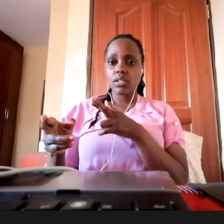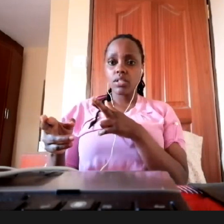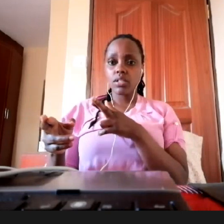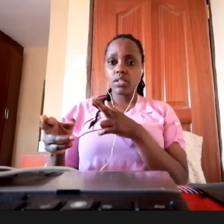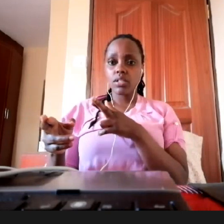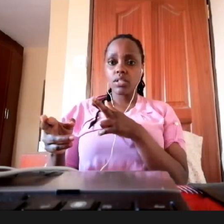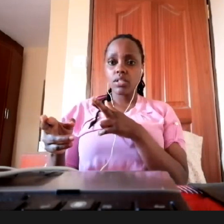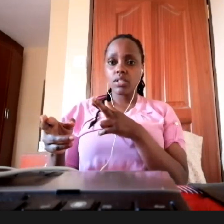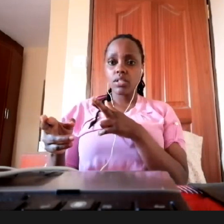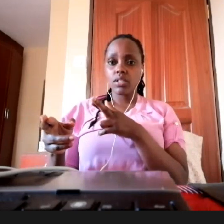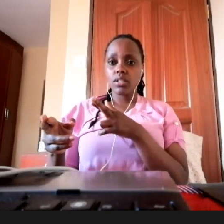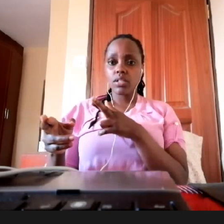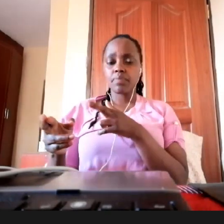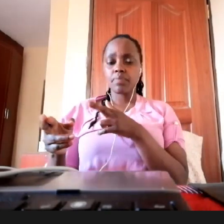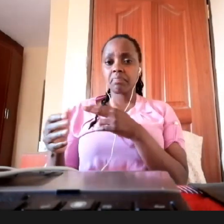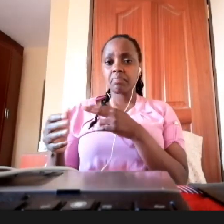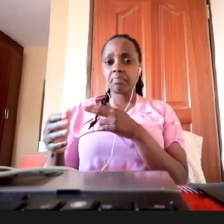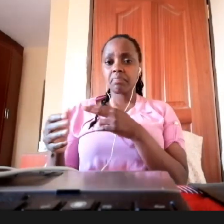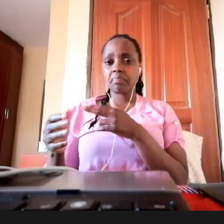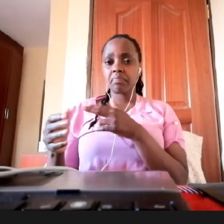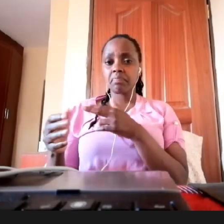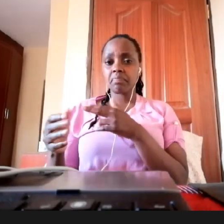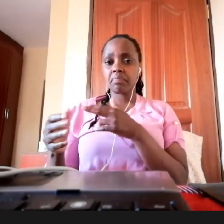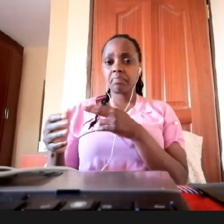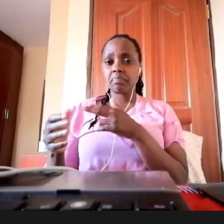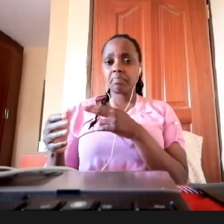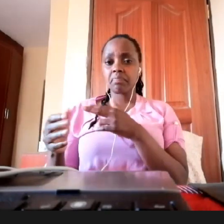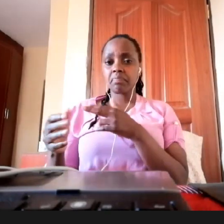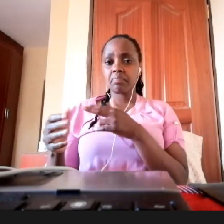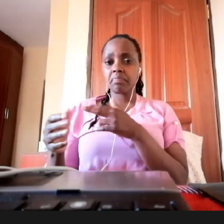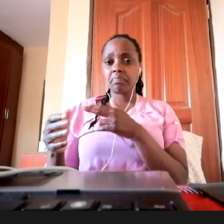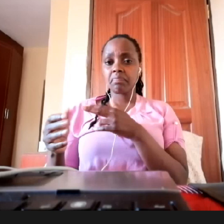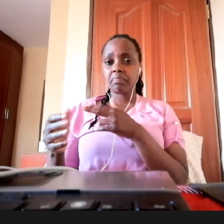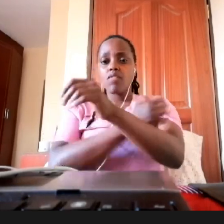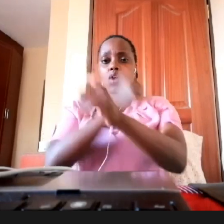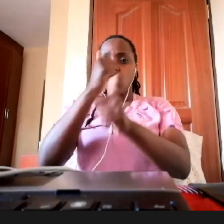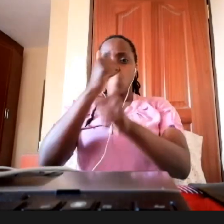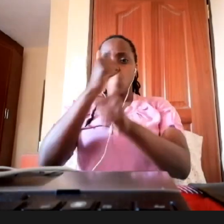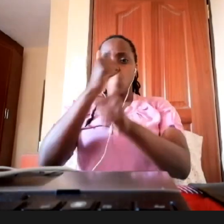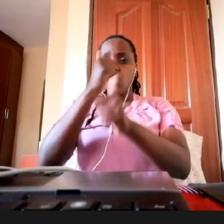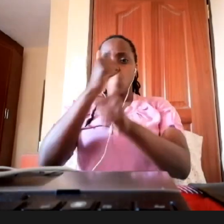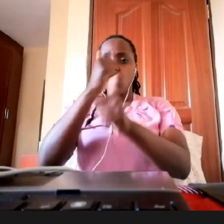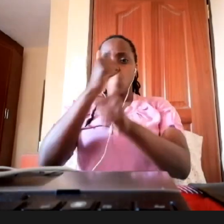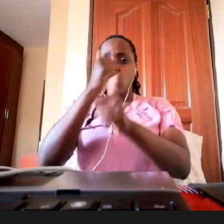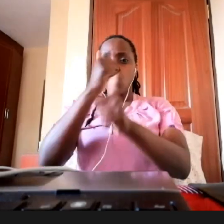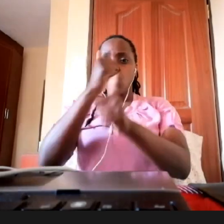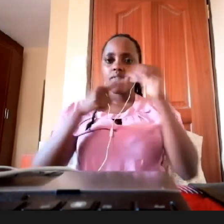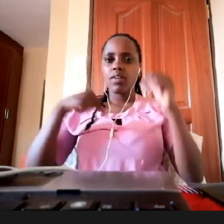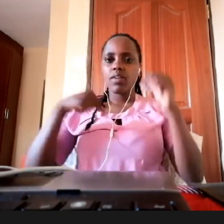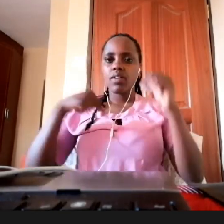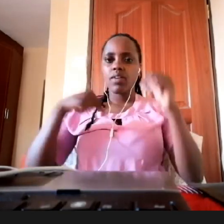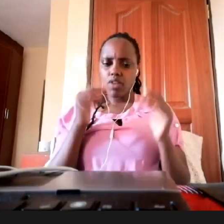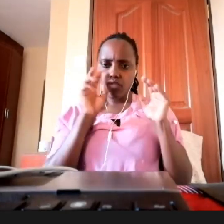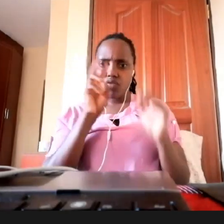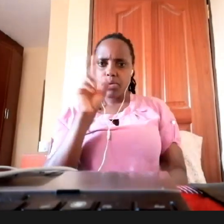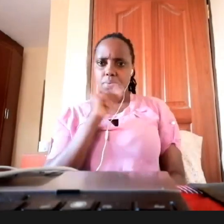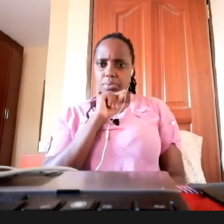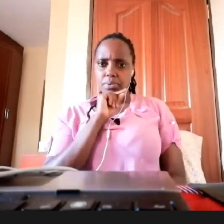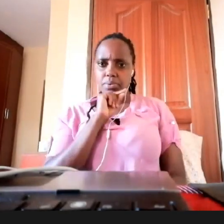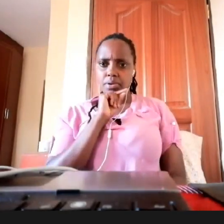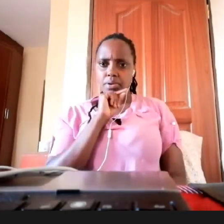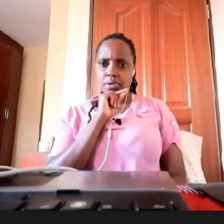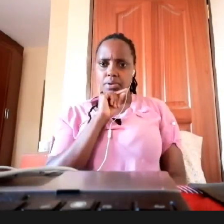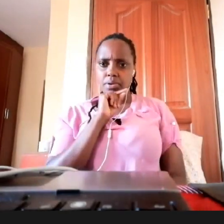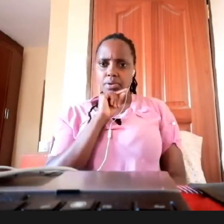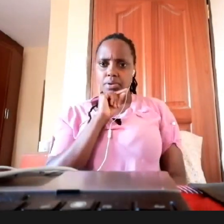Despite these efforts that have been made by the country, we have